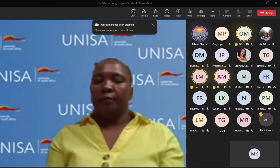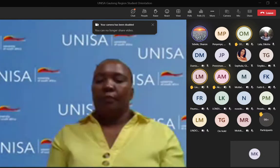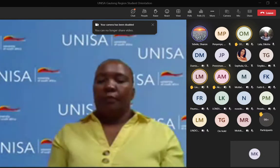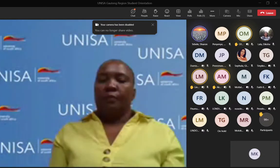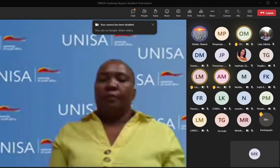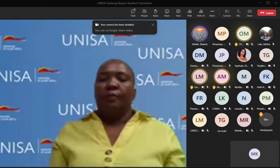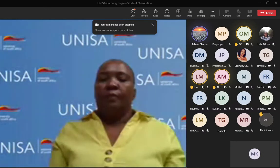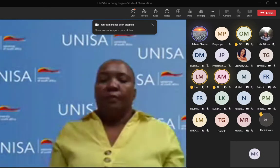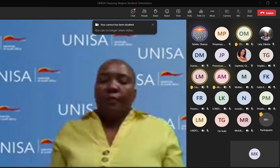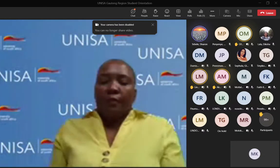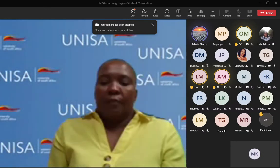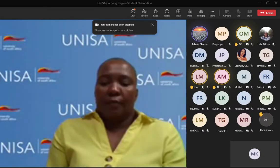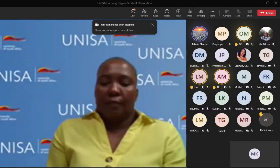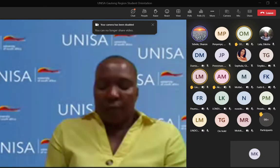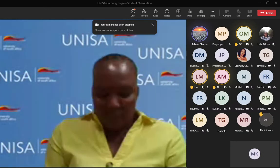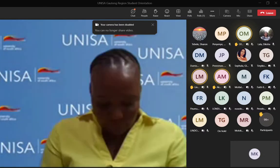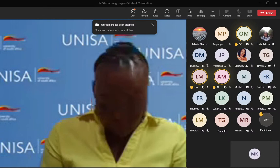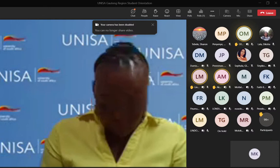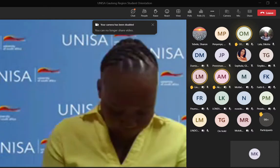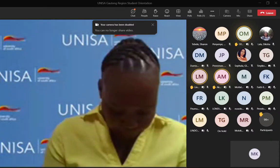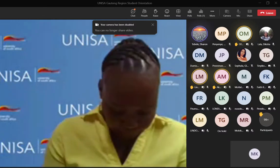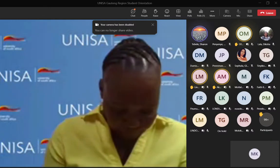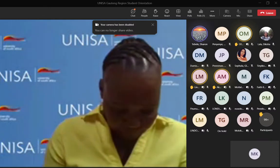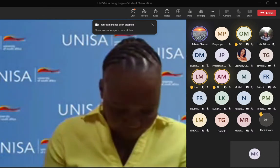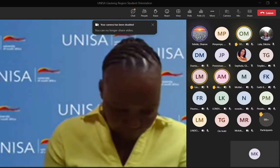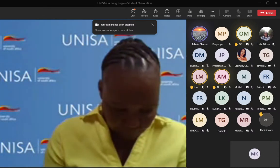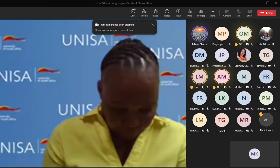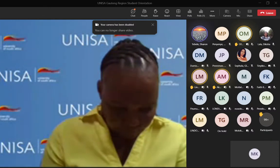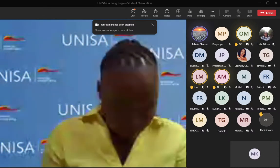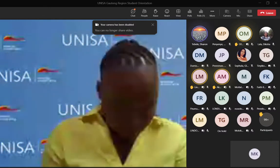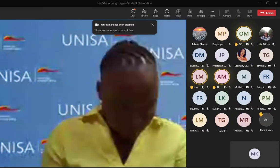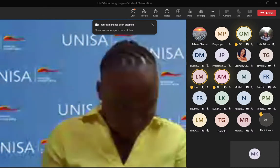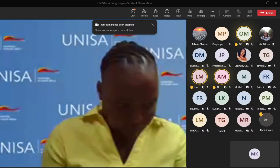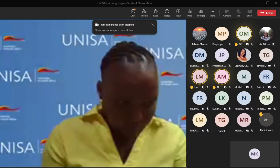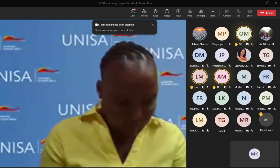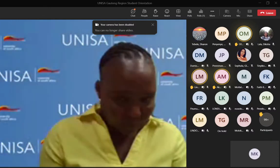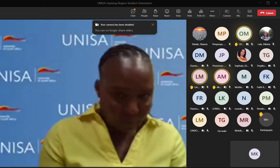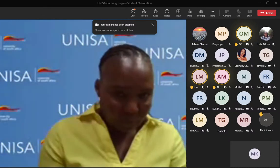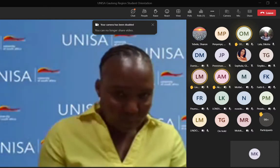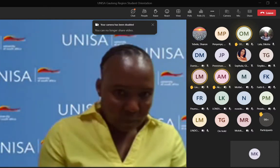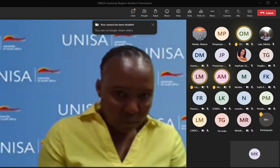Miss ludic um can you hear me